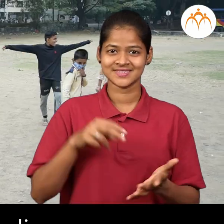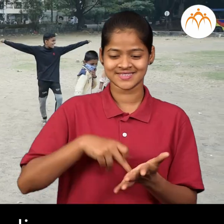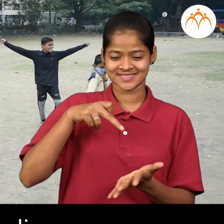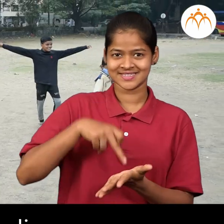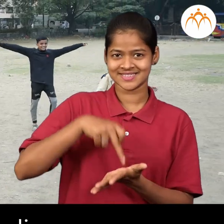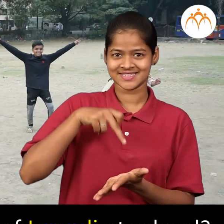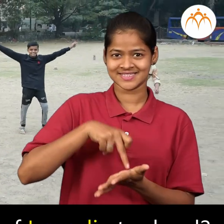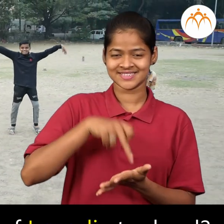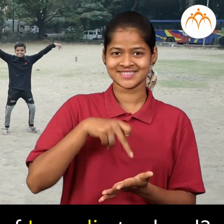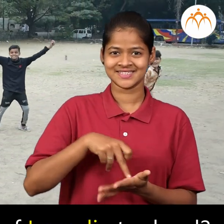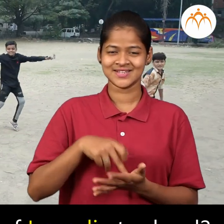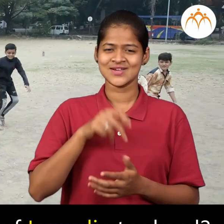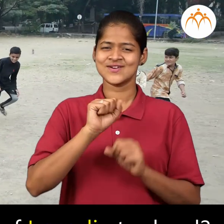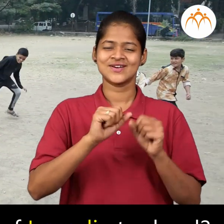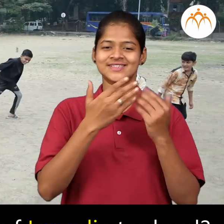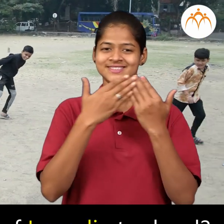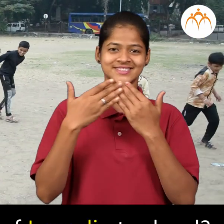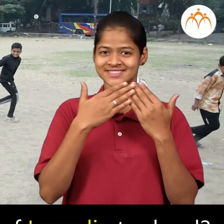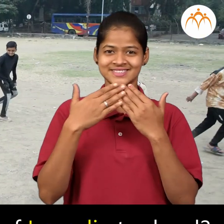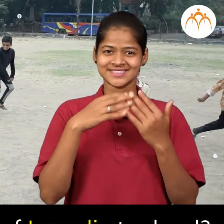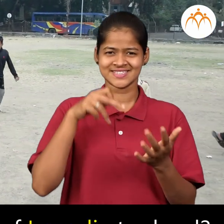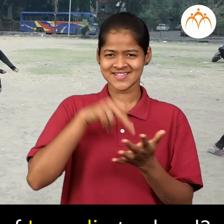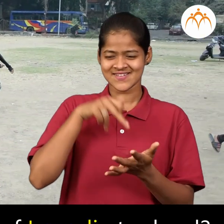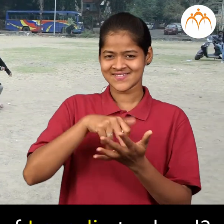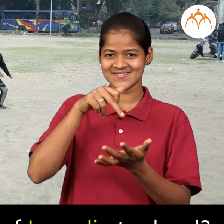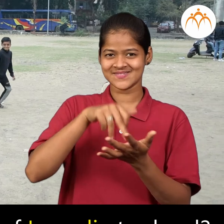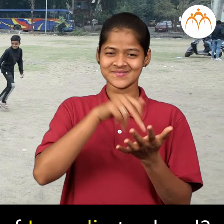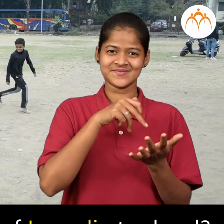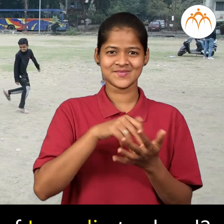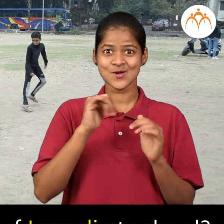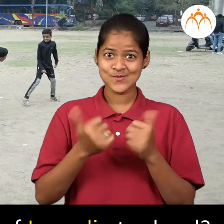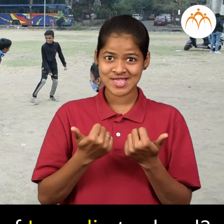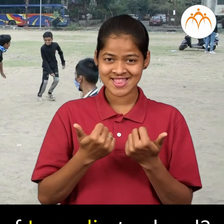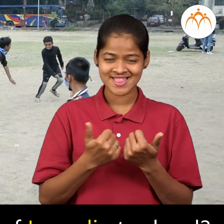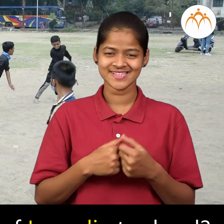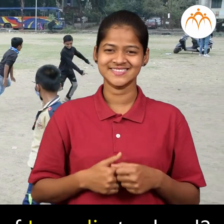Langdi. Do you play the game of langdi at school?